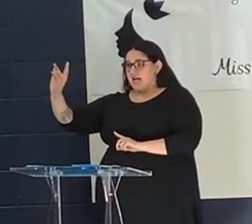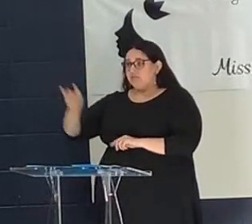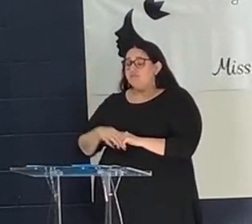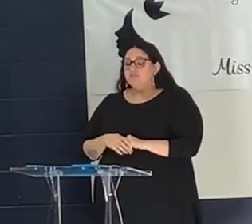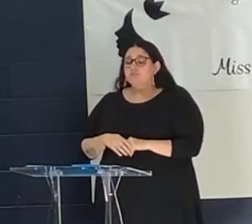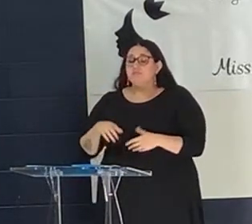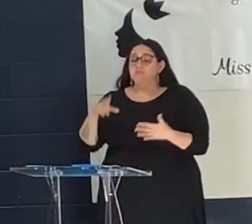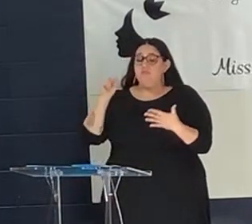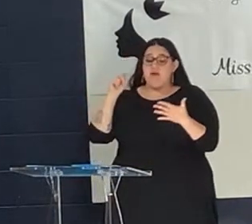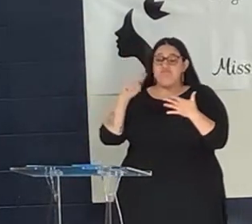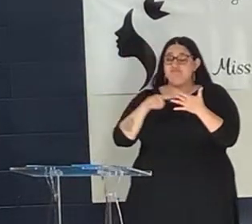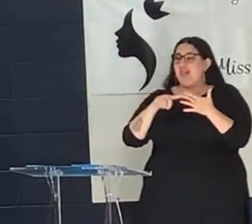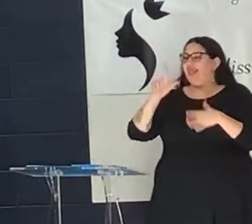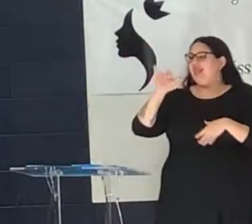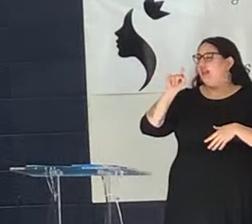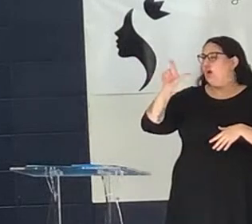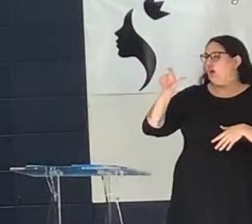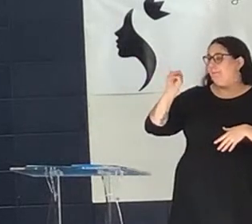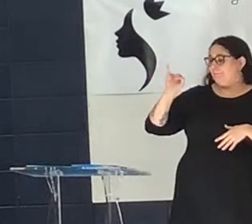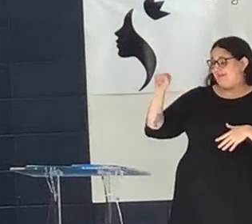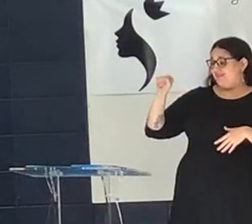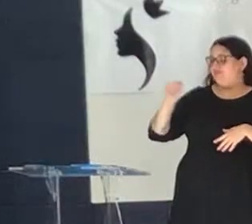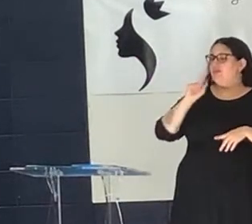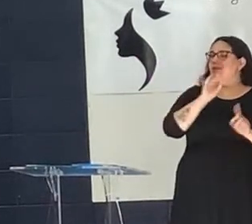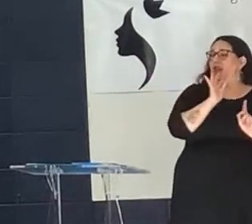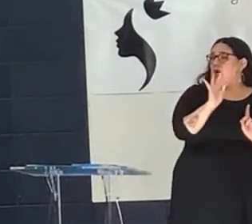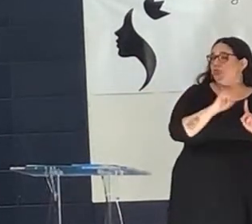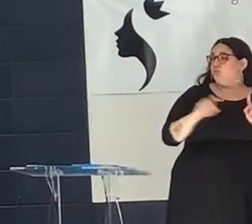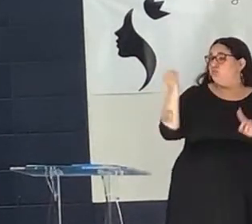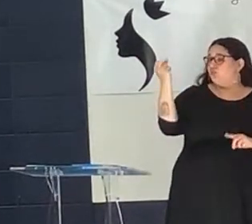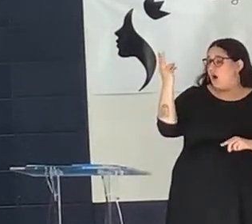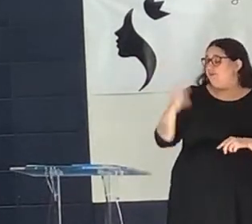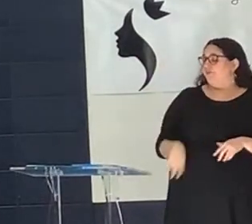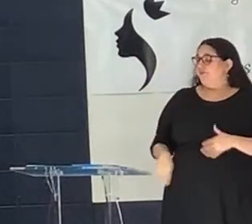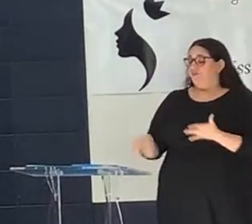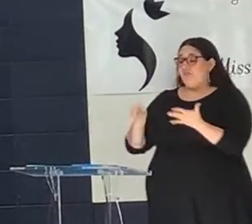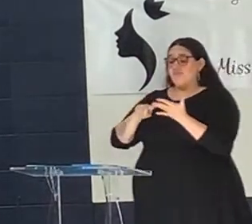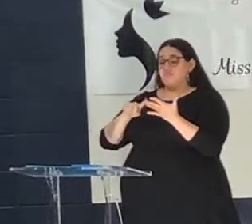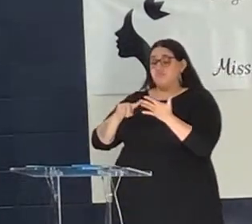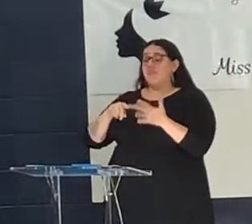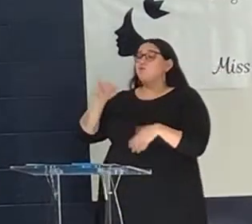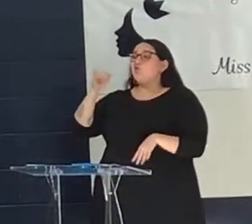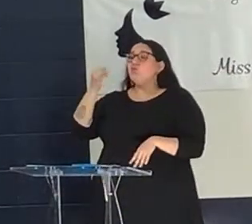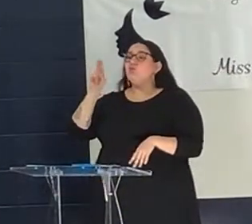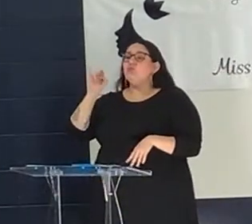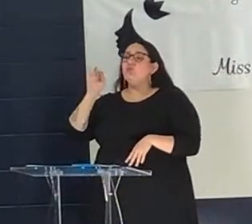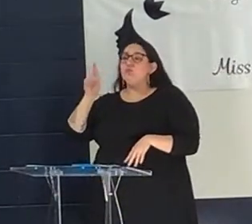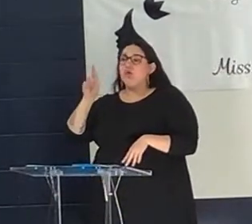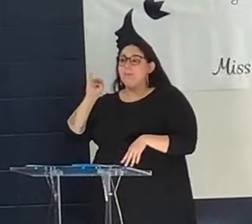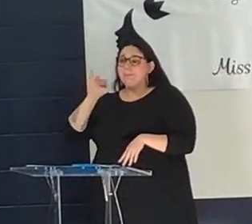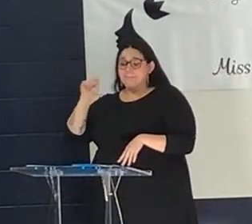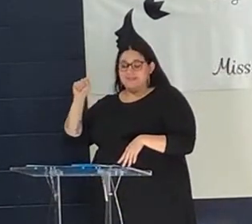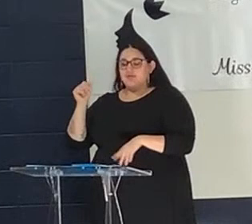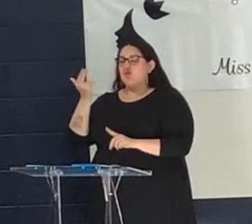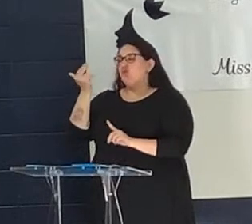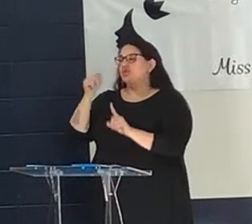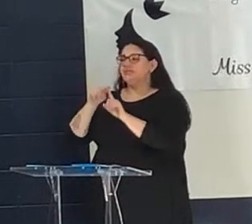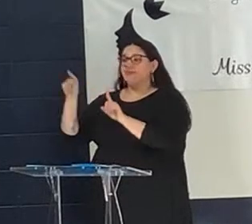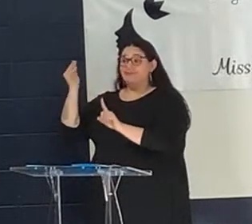And from 5 to 8, we have Petite Miss. And then we have Little Miss, which is 9 to 12. Then there's Junior